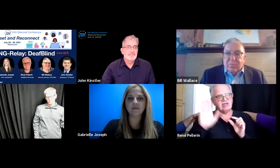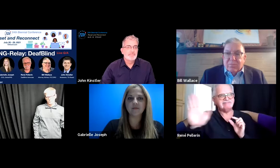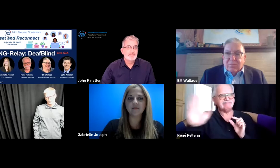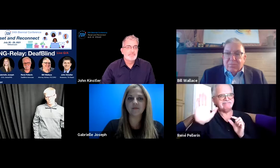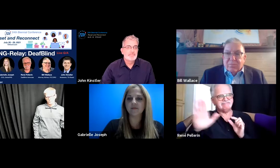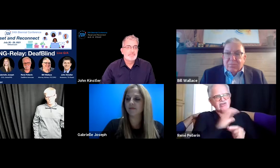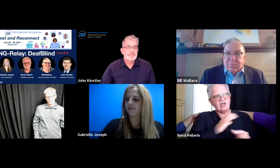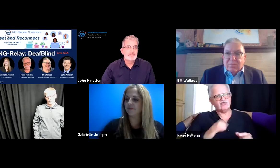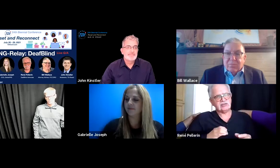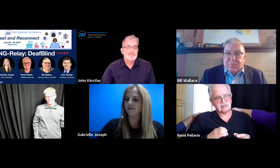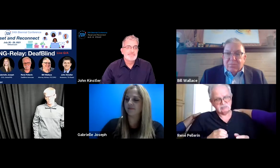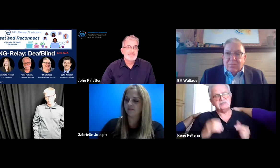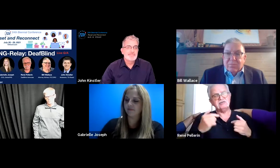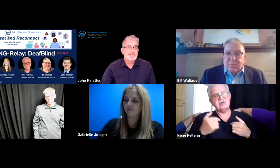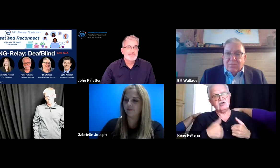reauthorize.